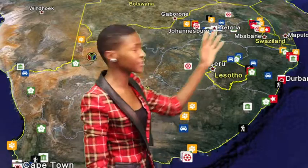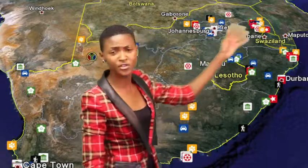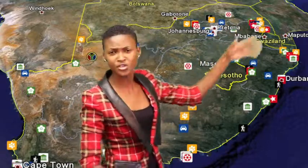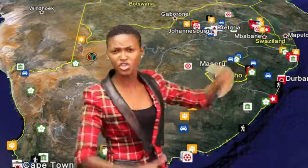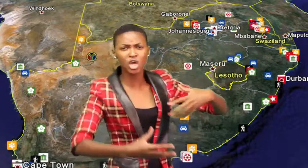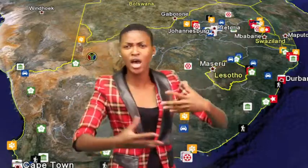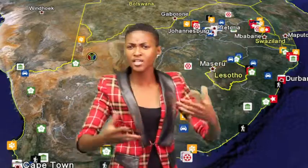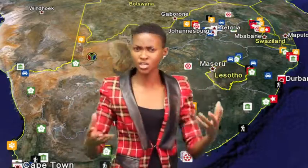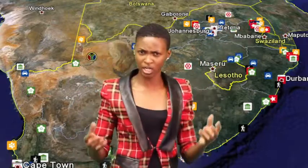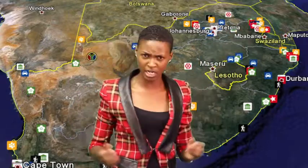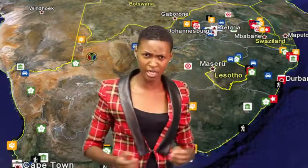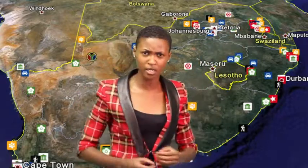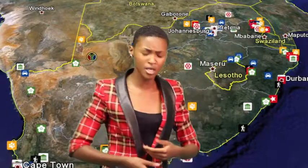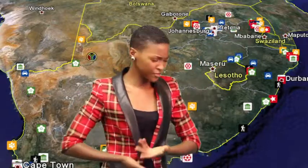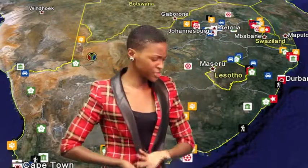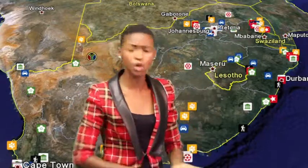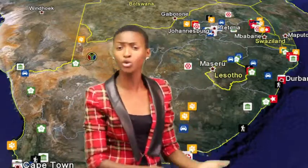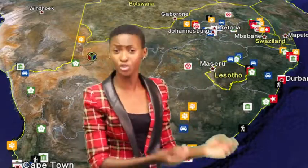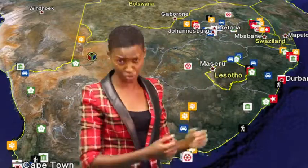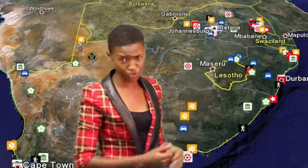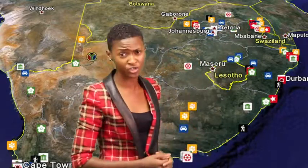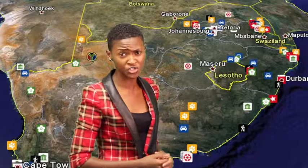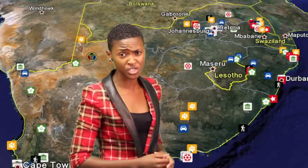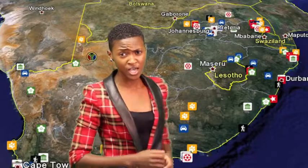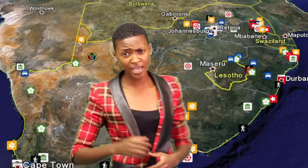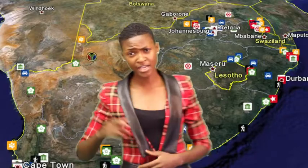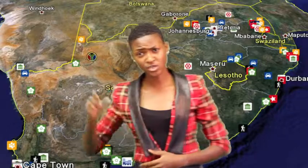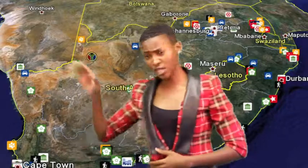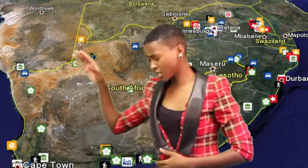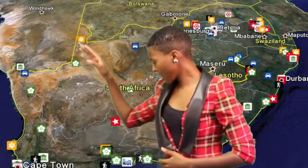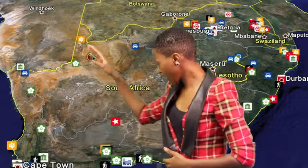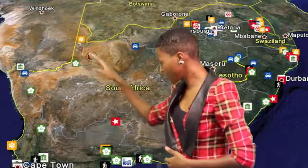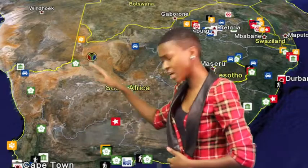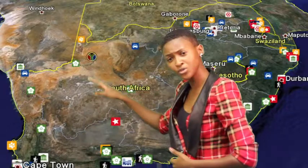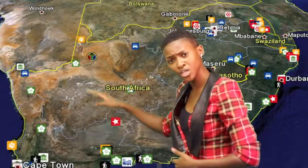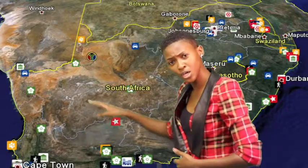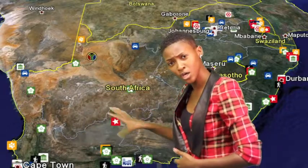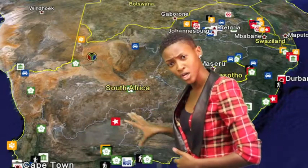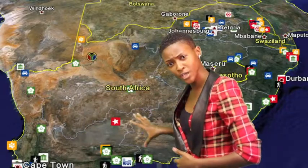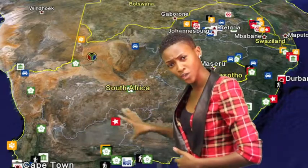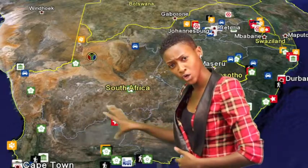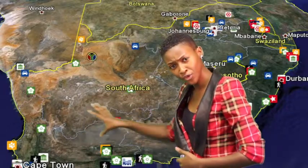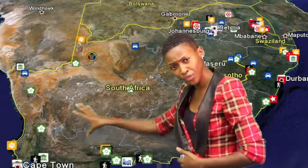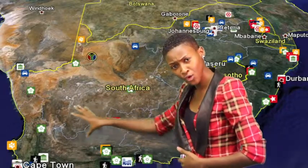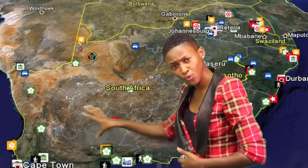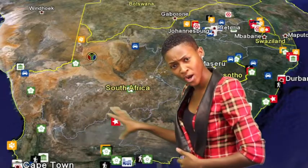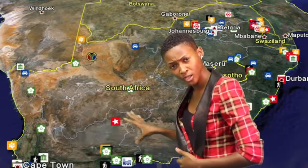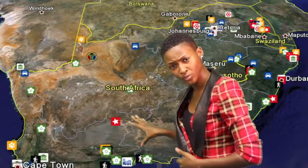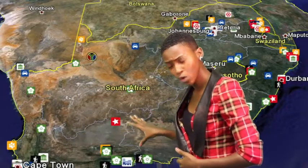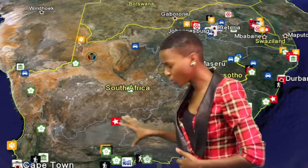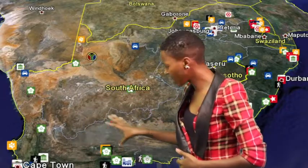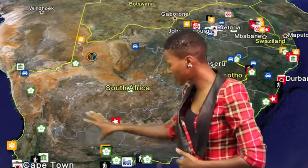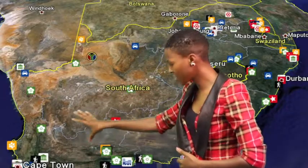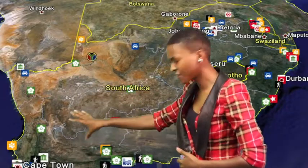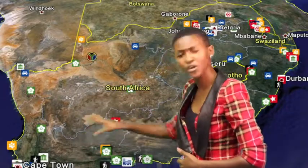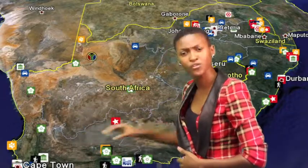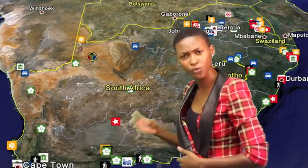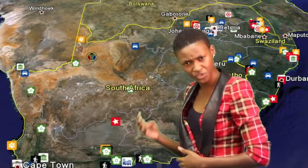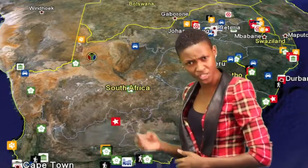the skies are clear, there's golden streets. And as you can come down here in the earth realm, we can see that there are four